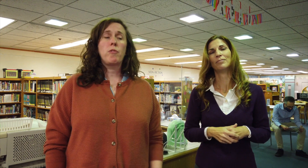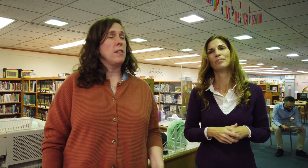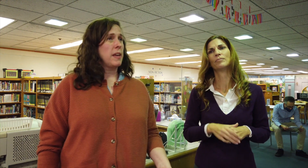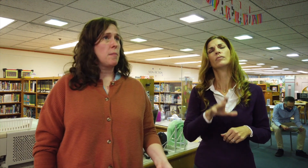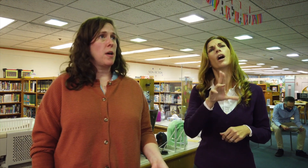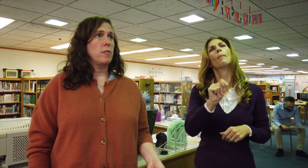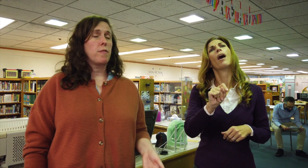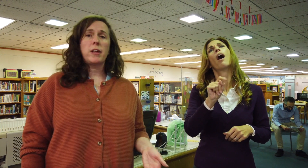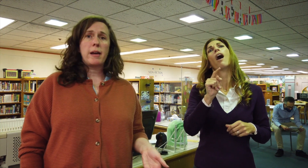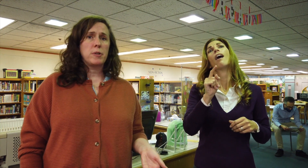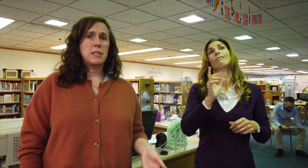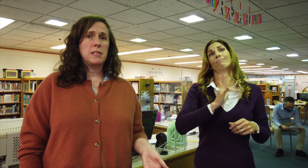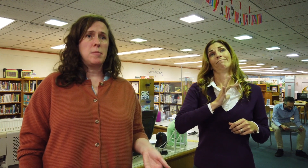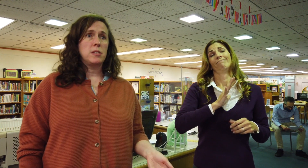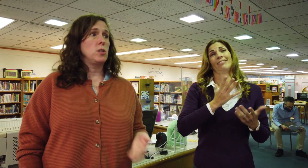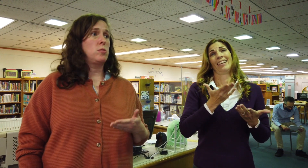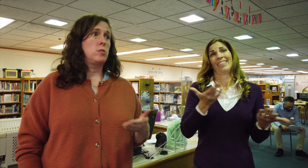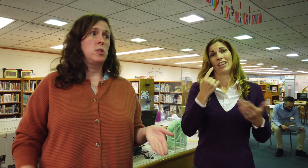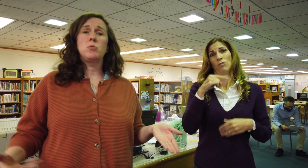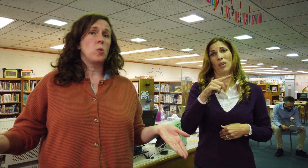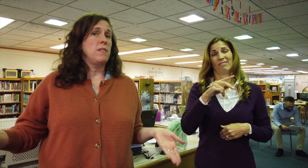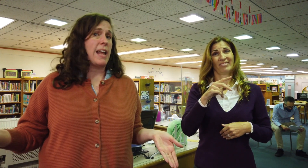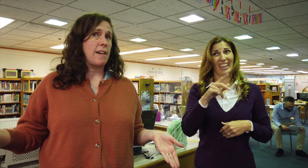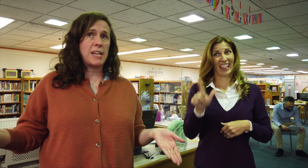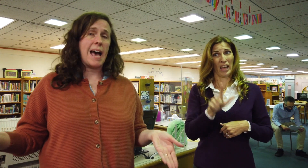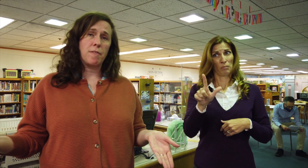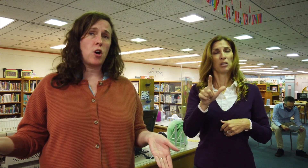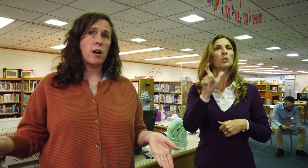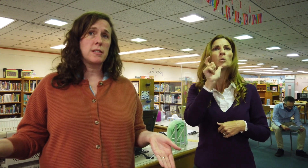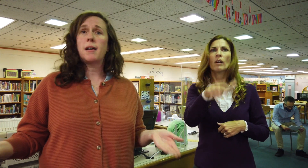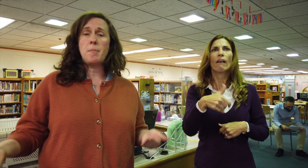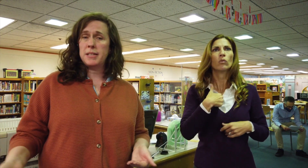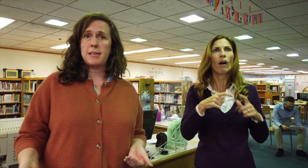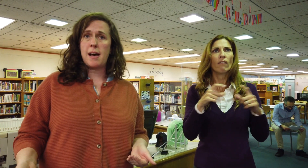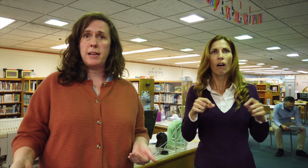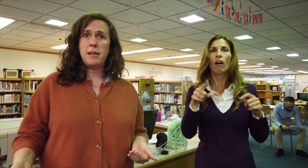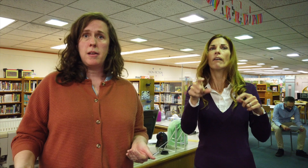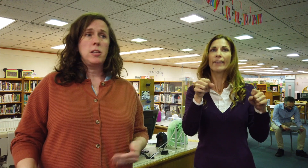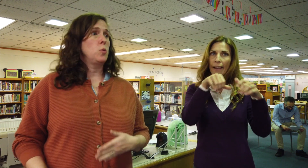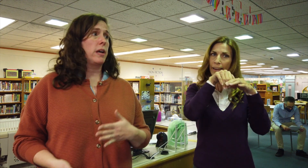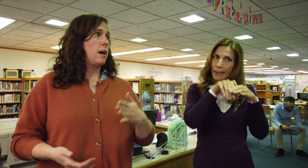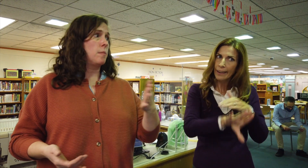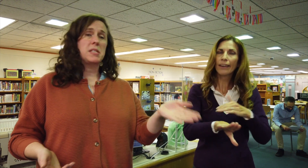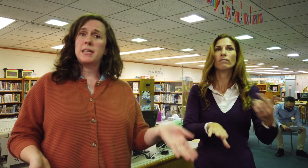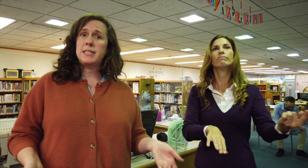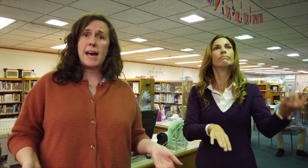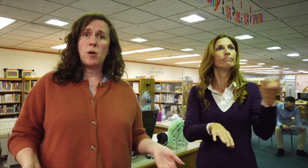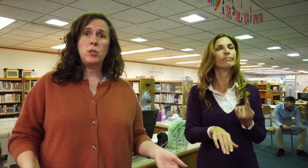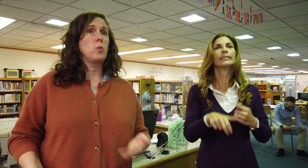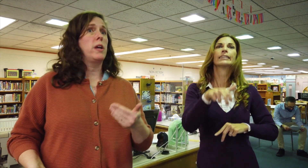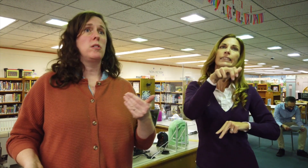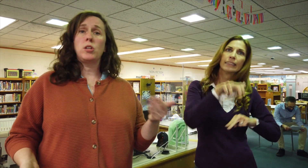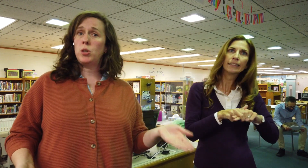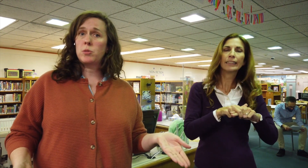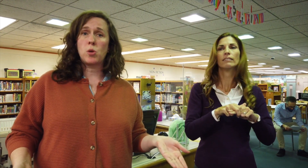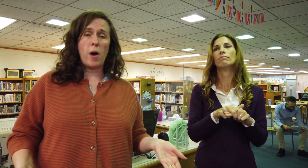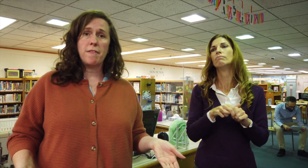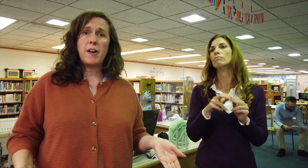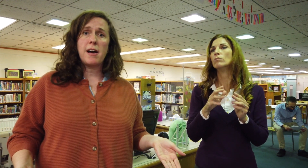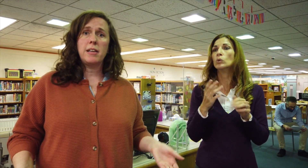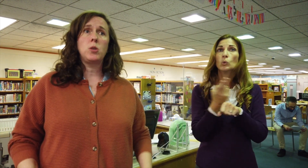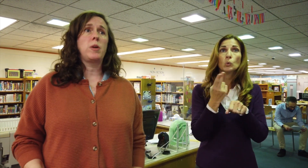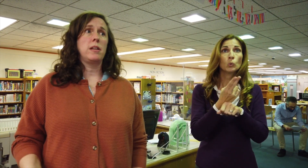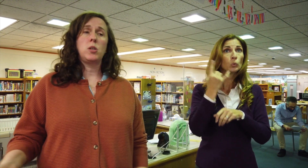But the great thing about the free library system is you don't even have to have a card to come inside. You can come sit down, you can use